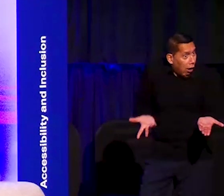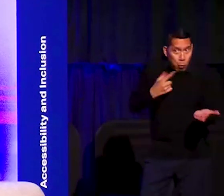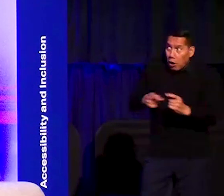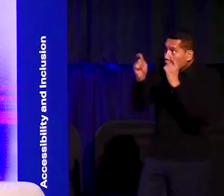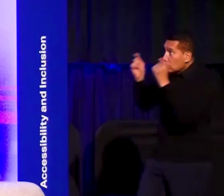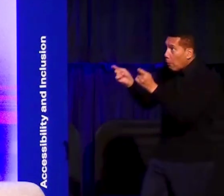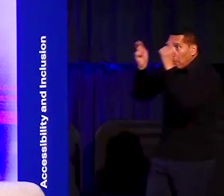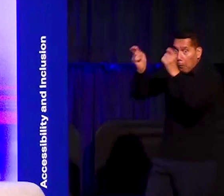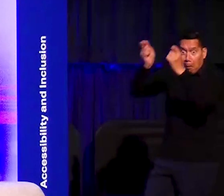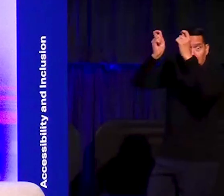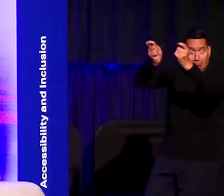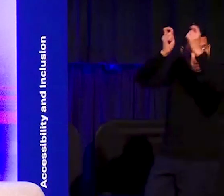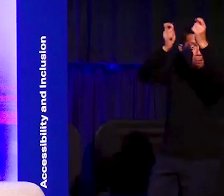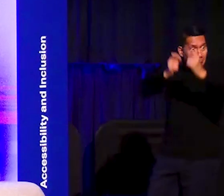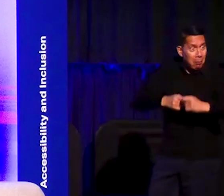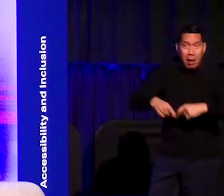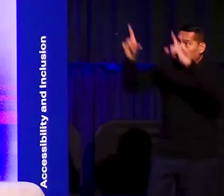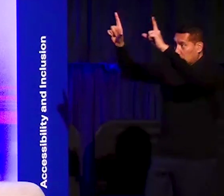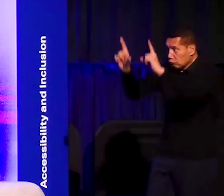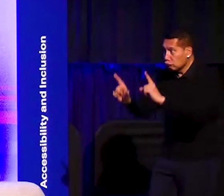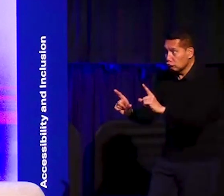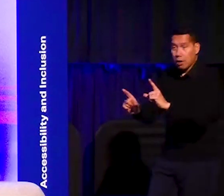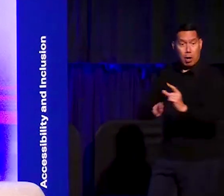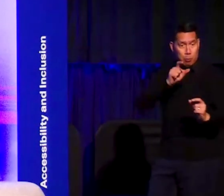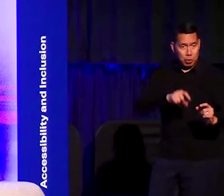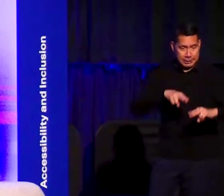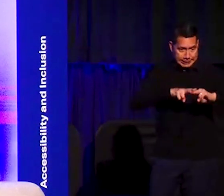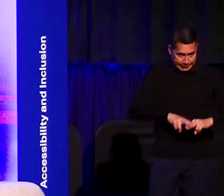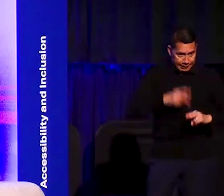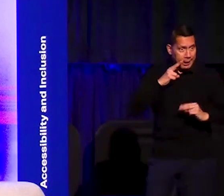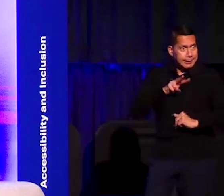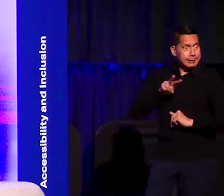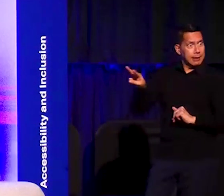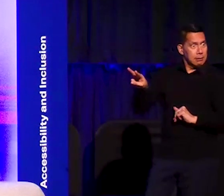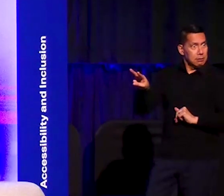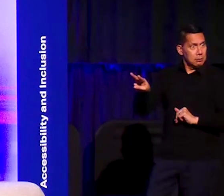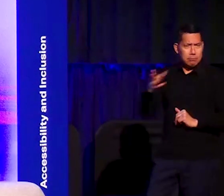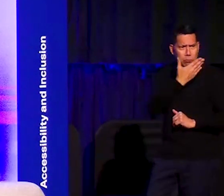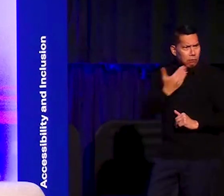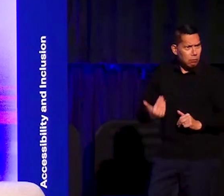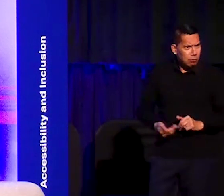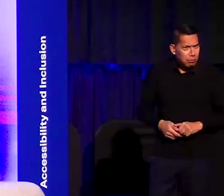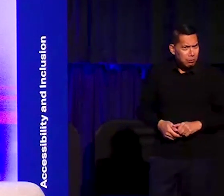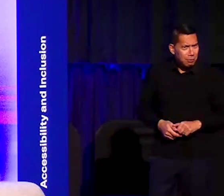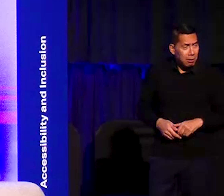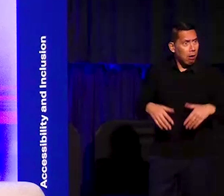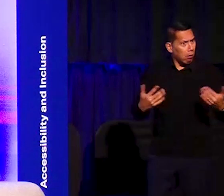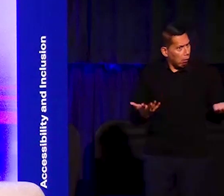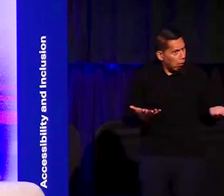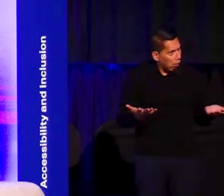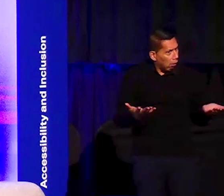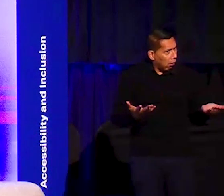there and we'll make it at a height that's most comfortable and usable and beautiful. And this was just,